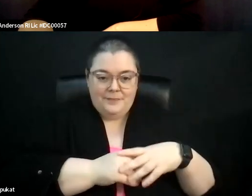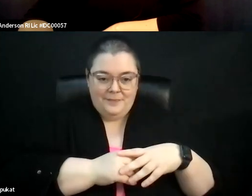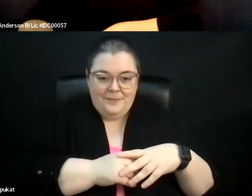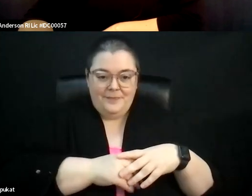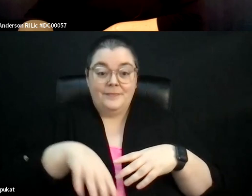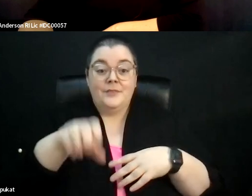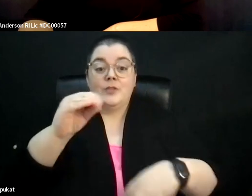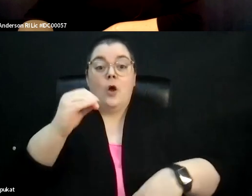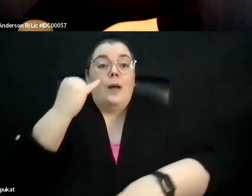interpreters.